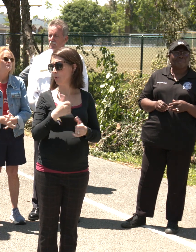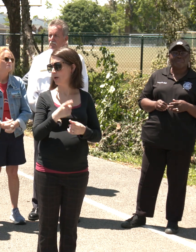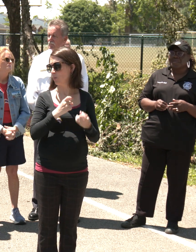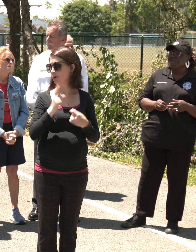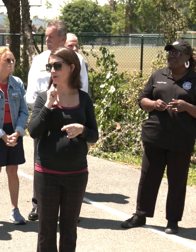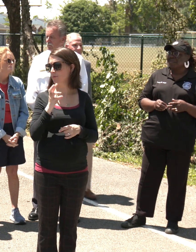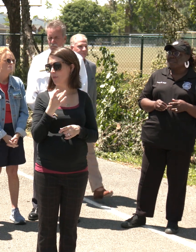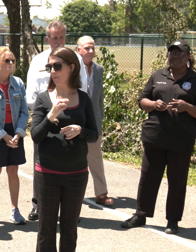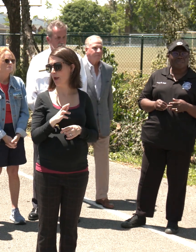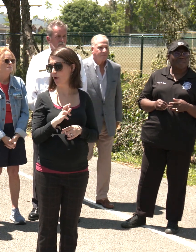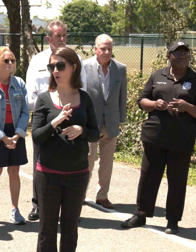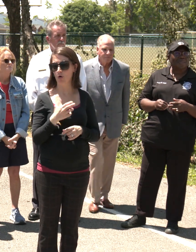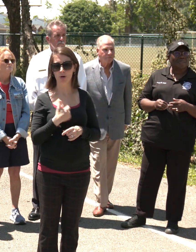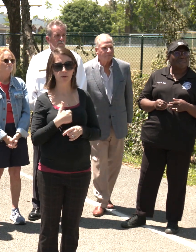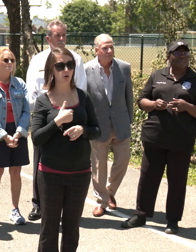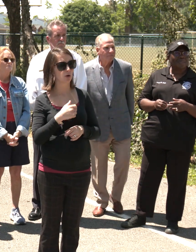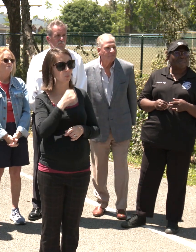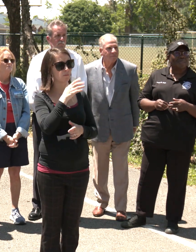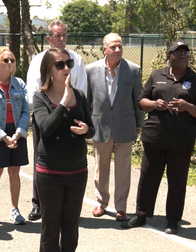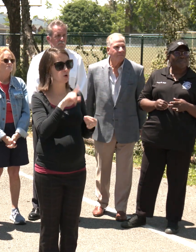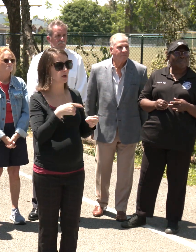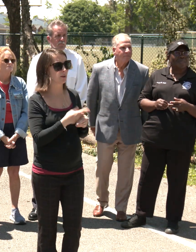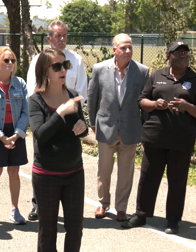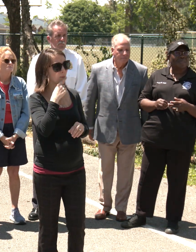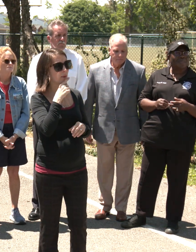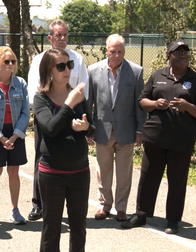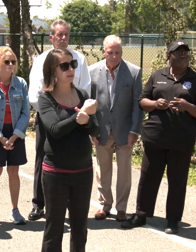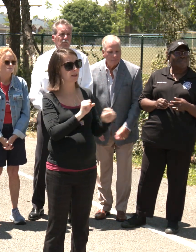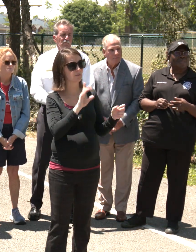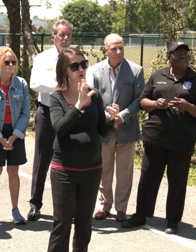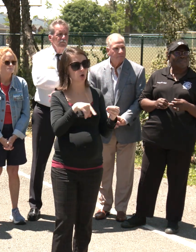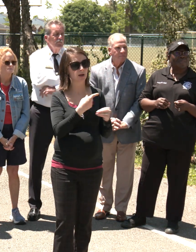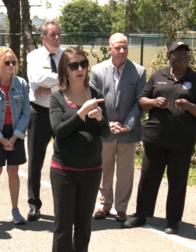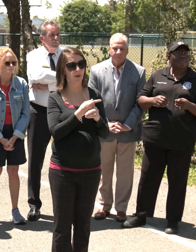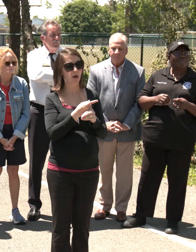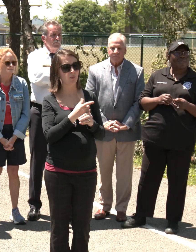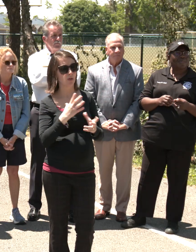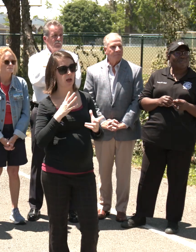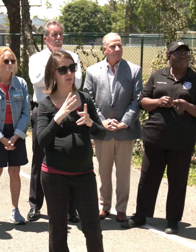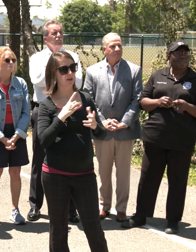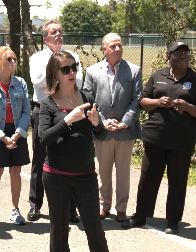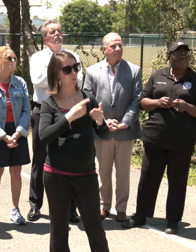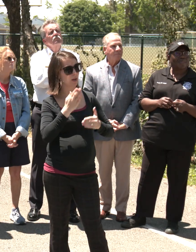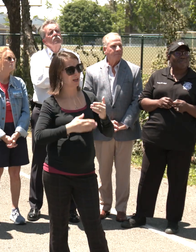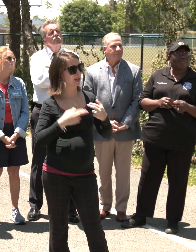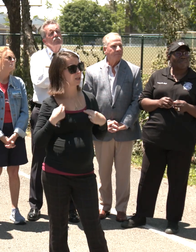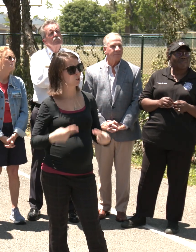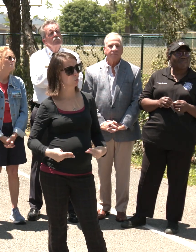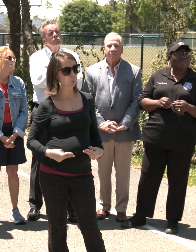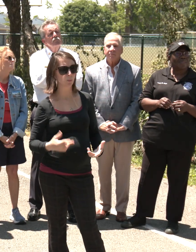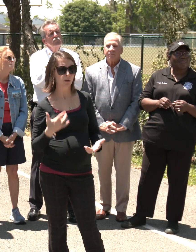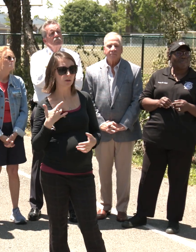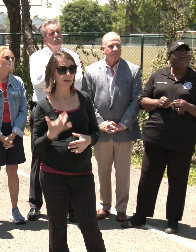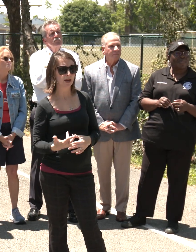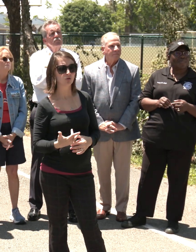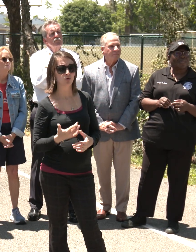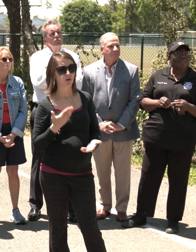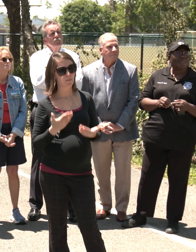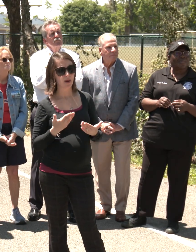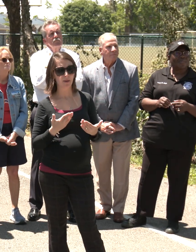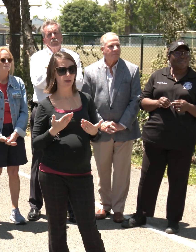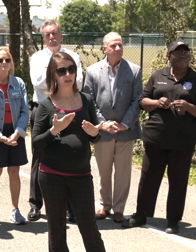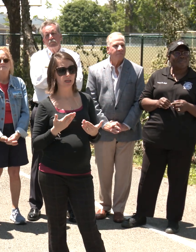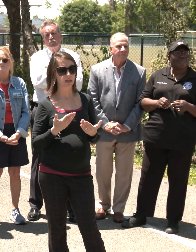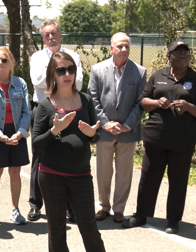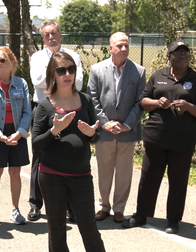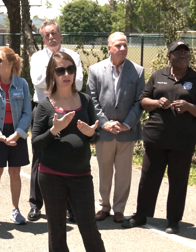can. We haven't talked about public safety heading into the holiday weekend, and you know, it's human nature that this could be pots boiling